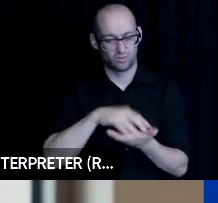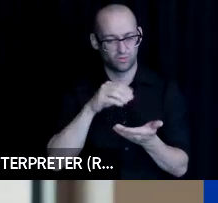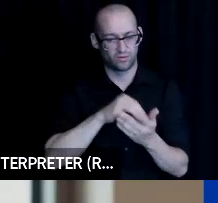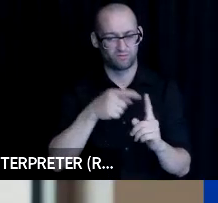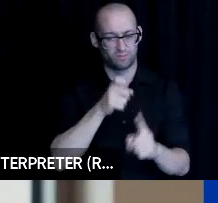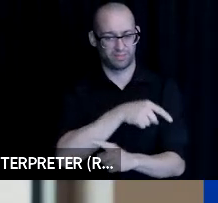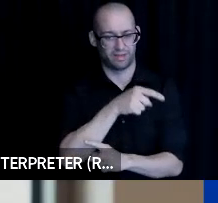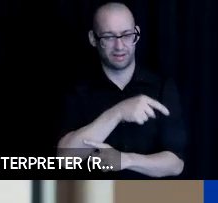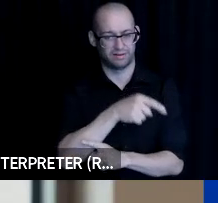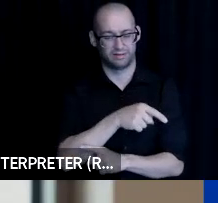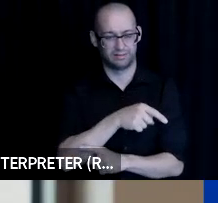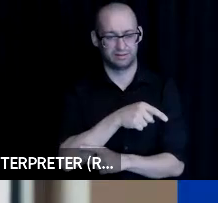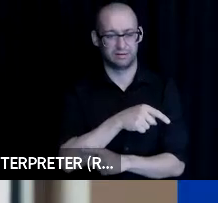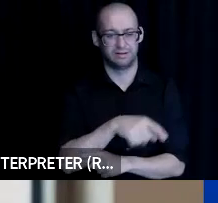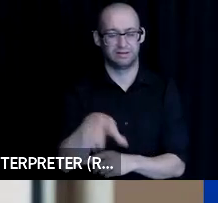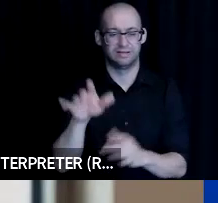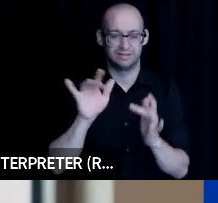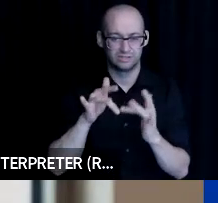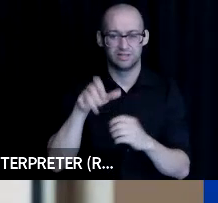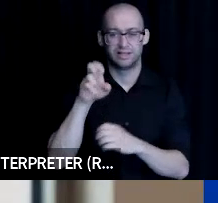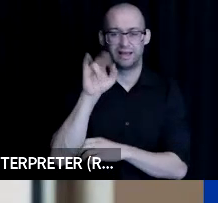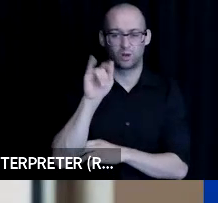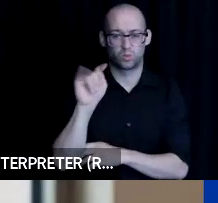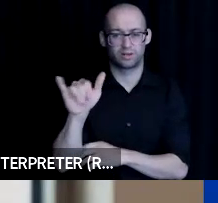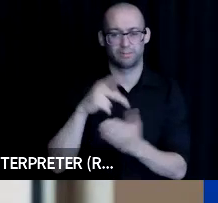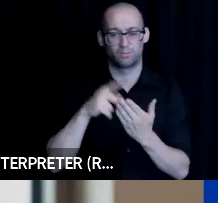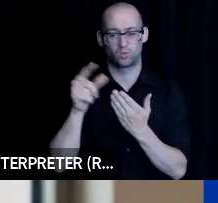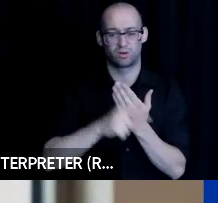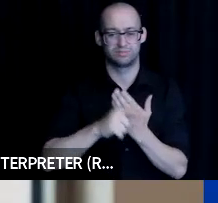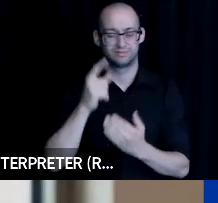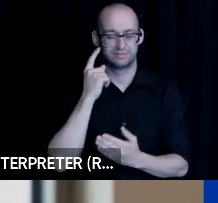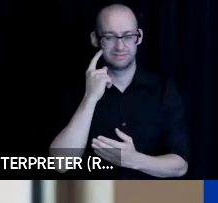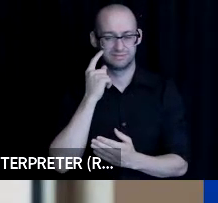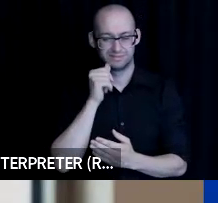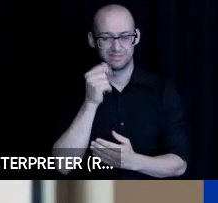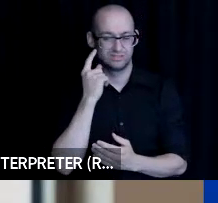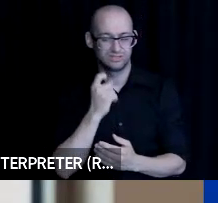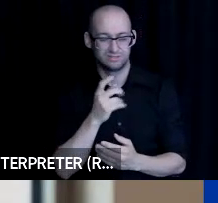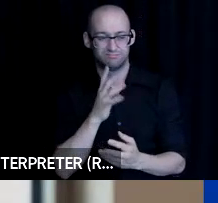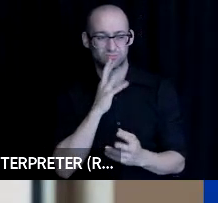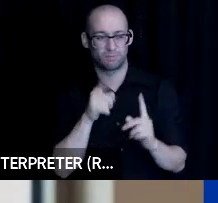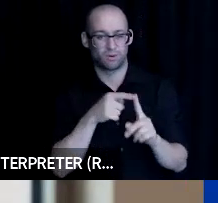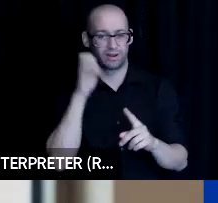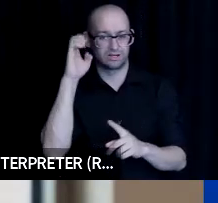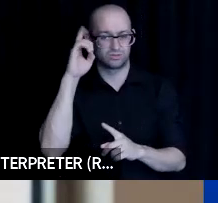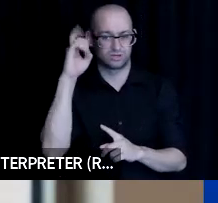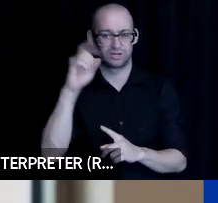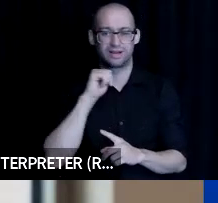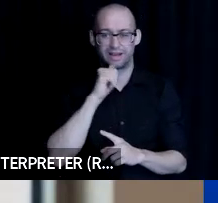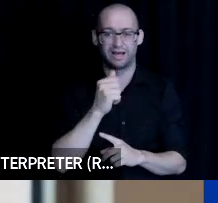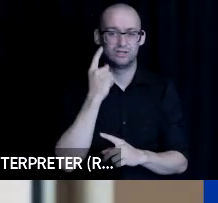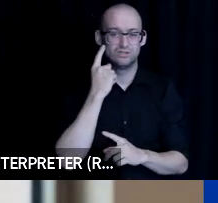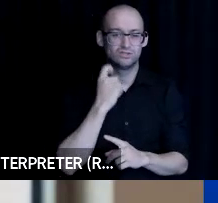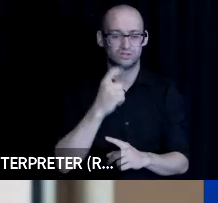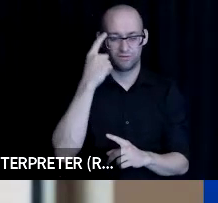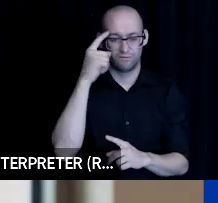that digital equity programs aren't just when we talk about education. They're not just for